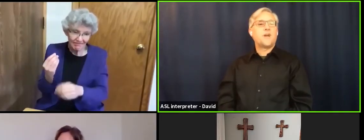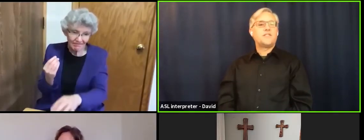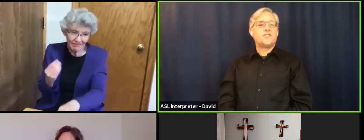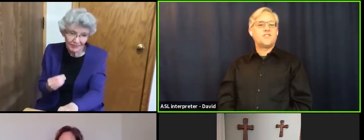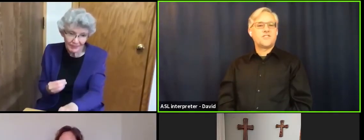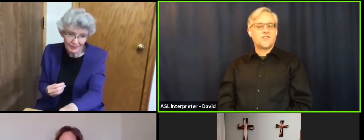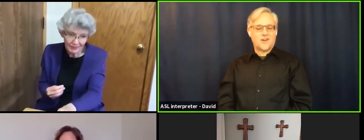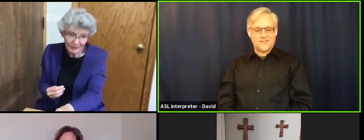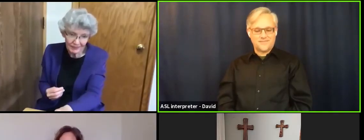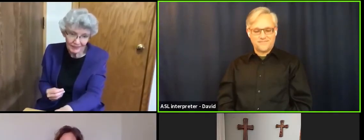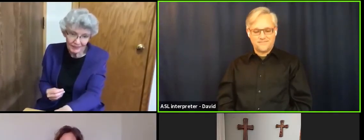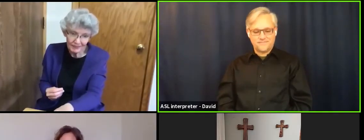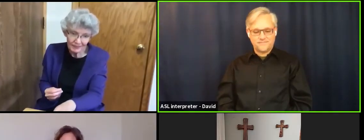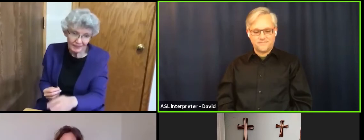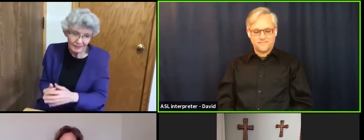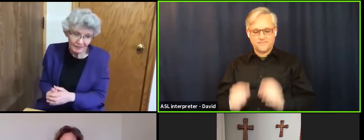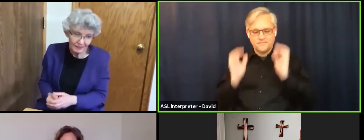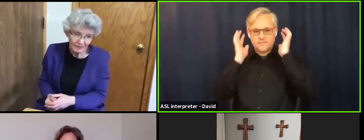Let us pray as Jesus taught.